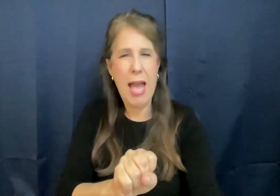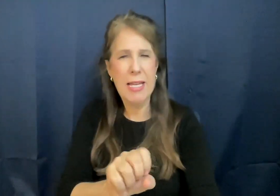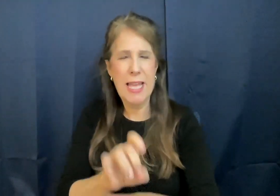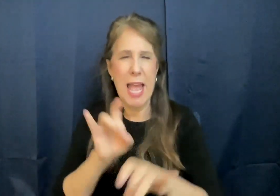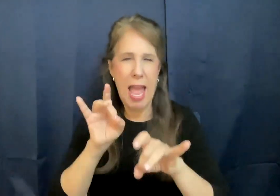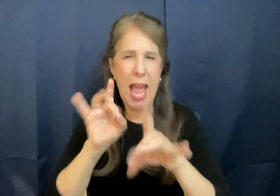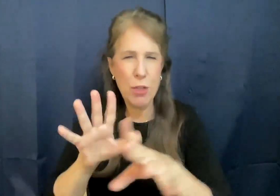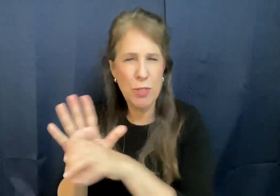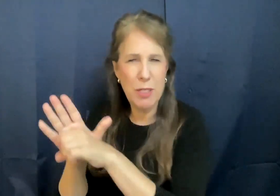campus.